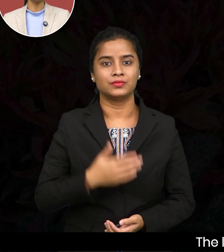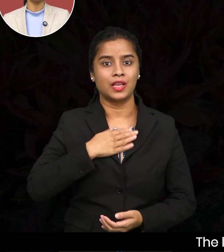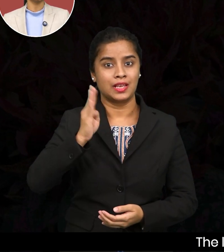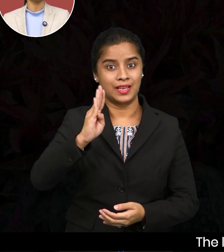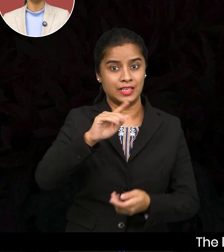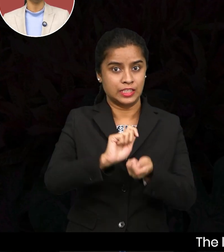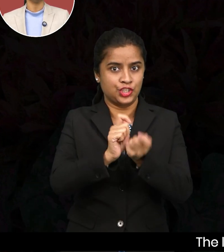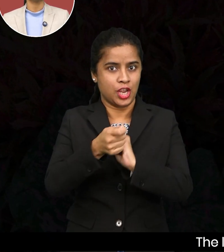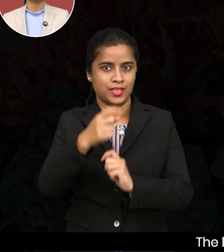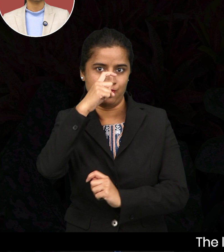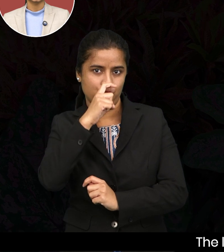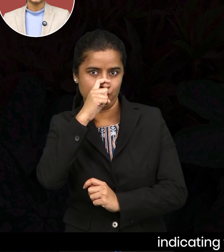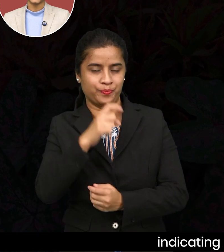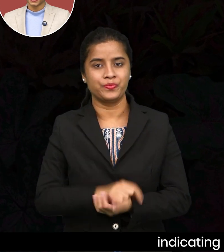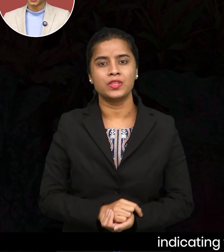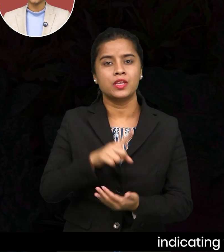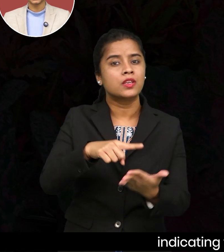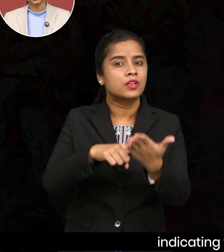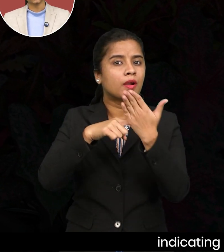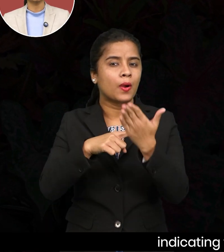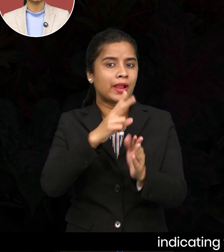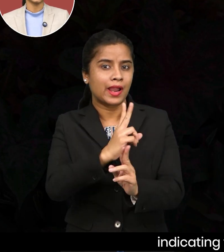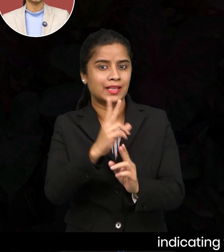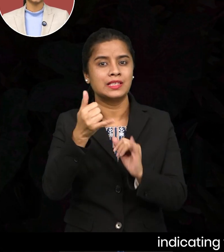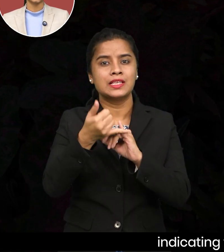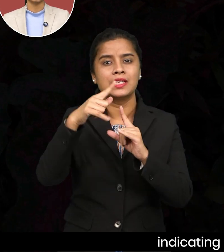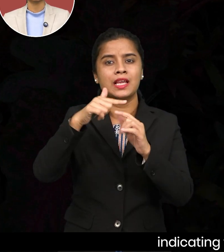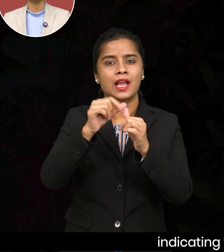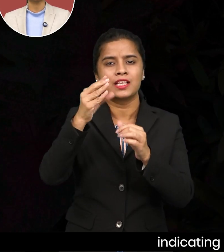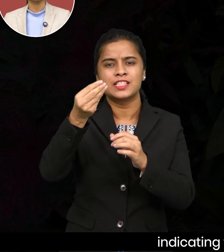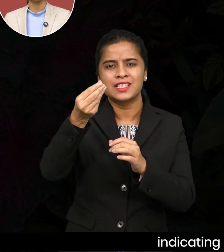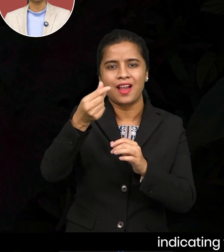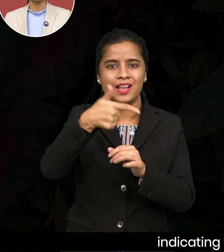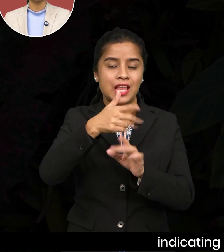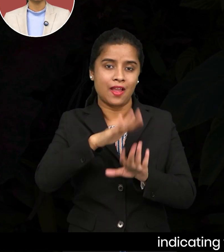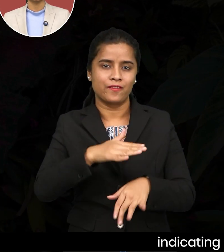The leaf will turn blue, indicating the presence of starch.